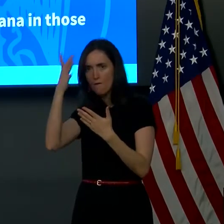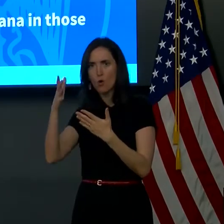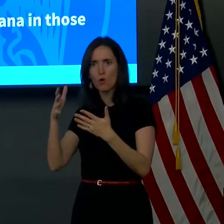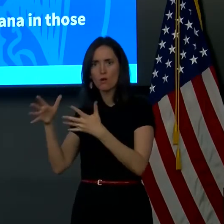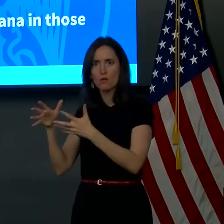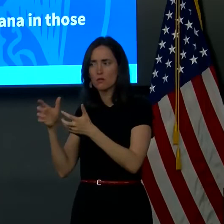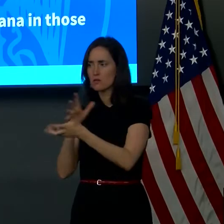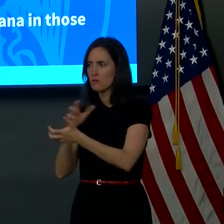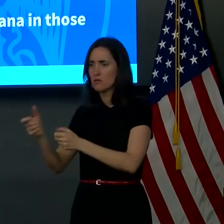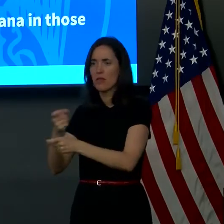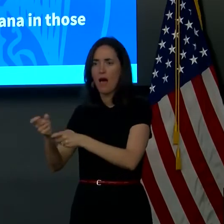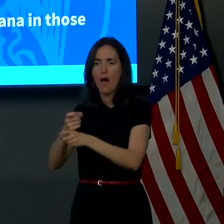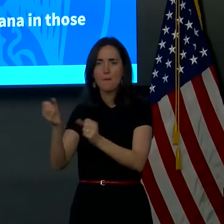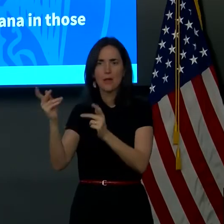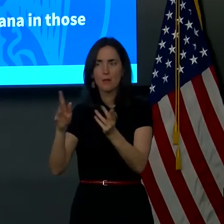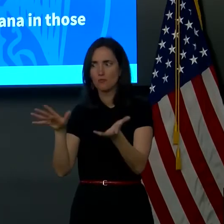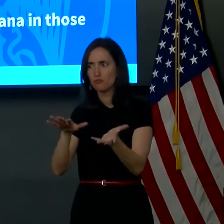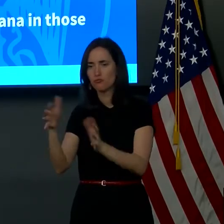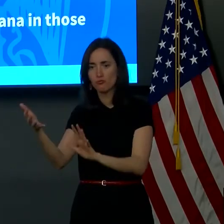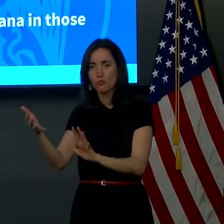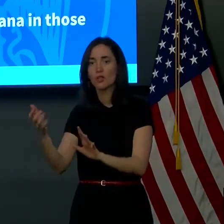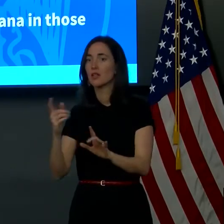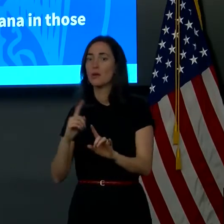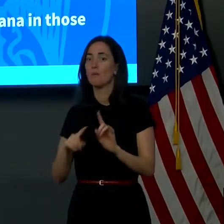families across Louisiana.